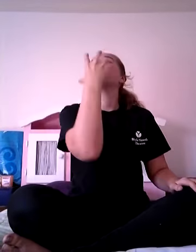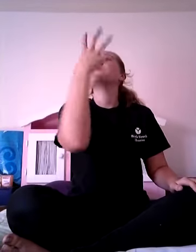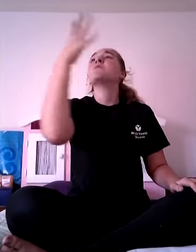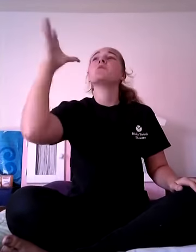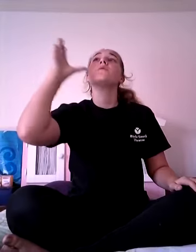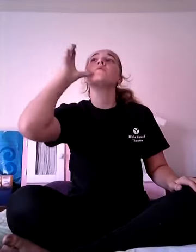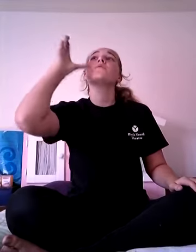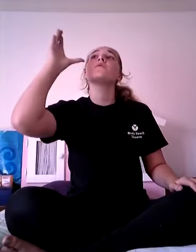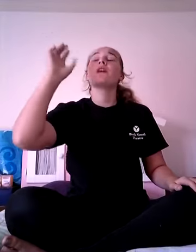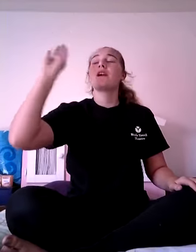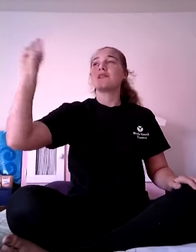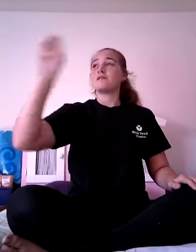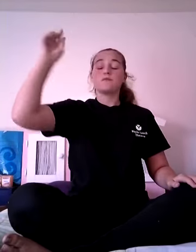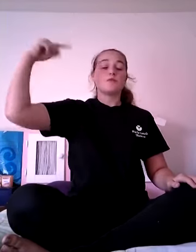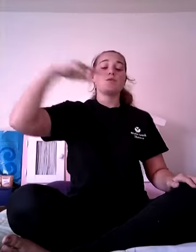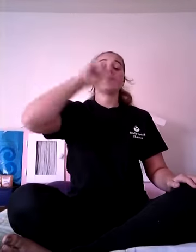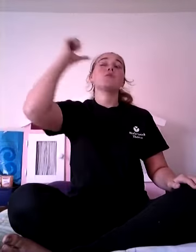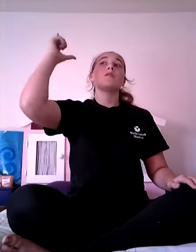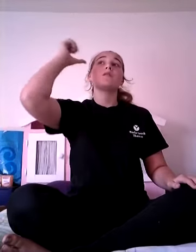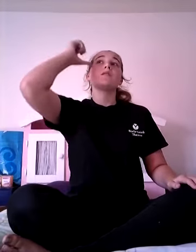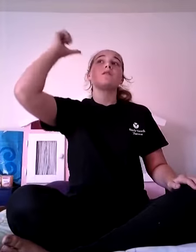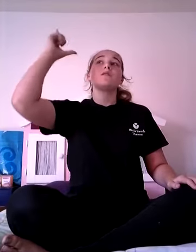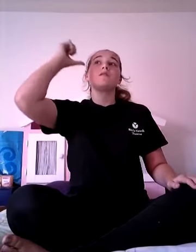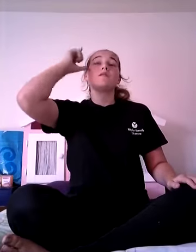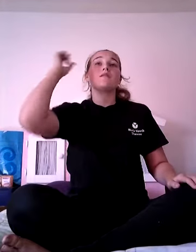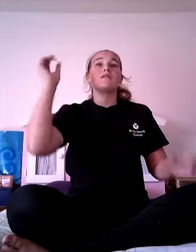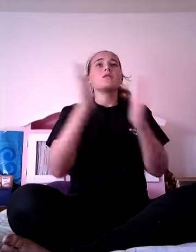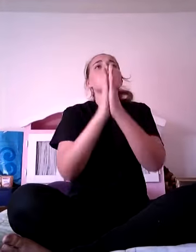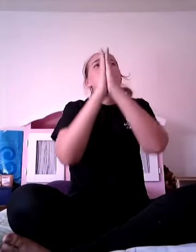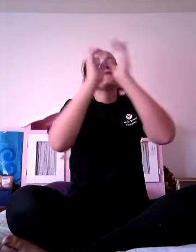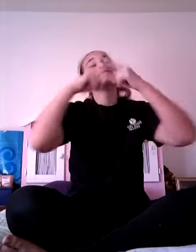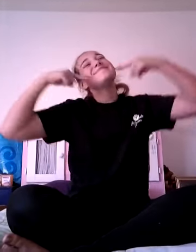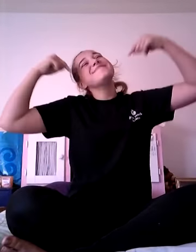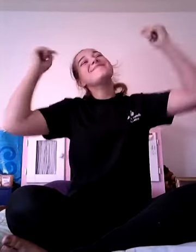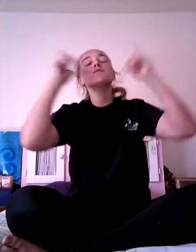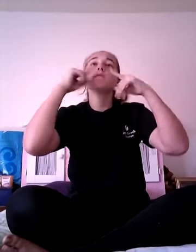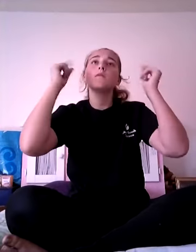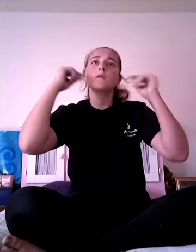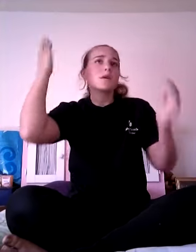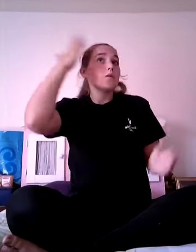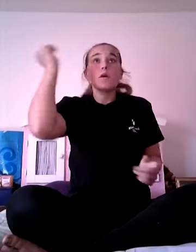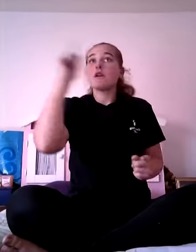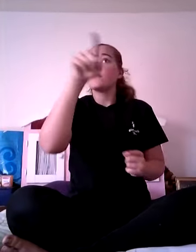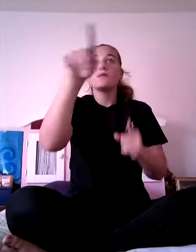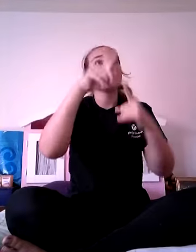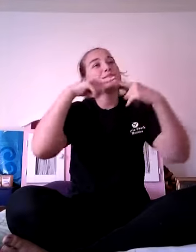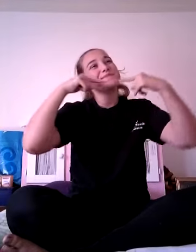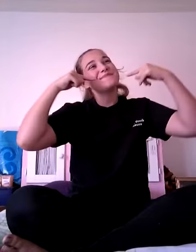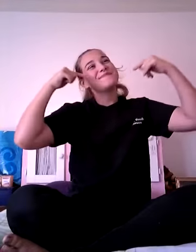heard a wolf cry to the blue corn moon? Or ask the pretty bobcat why he cried?